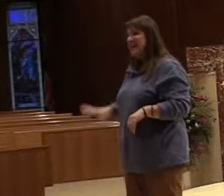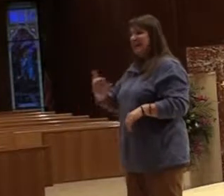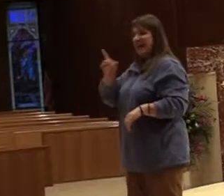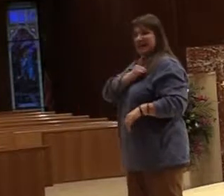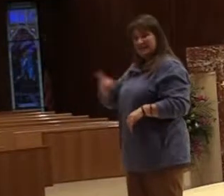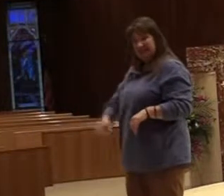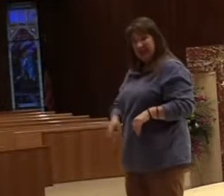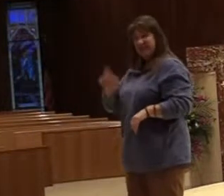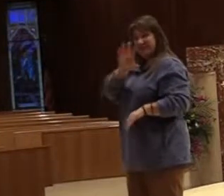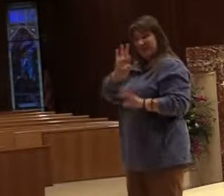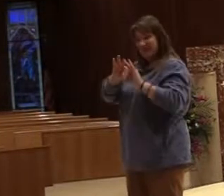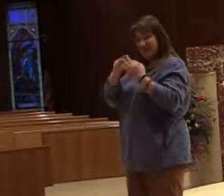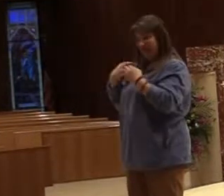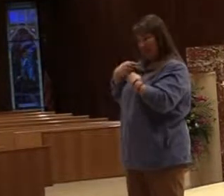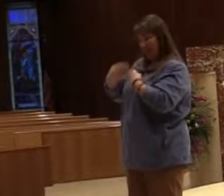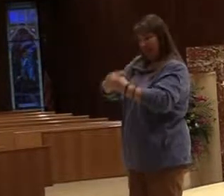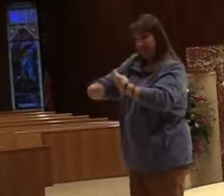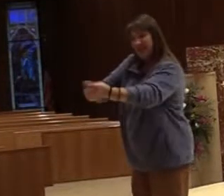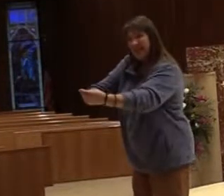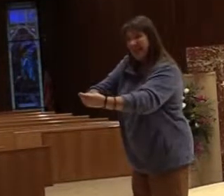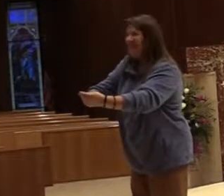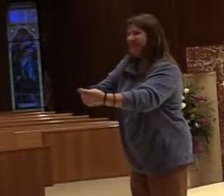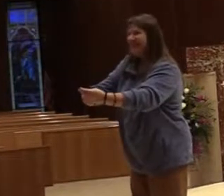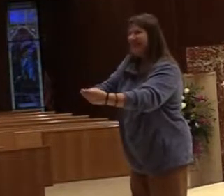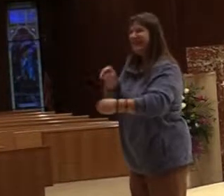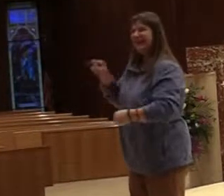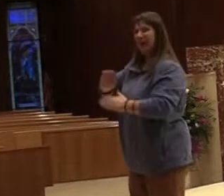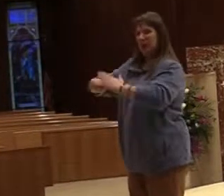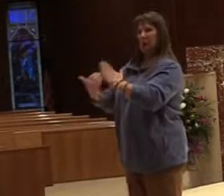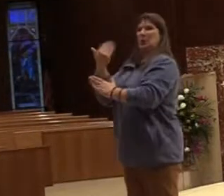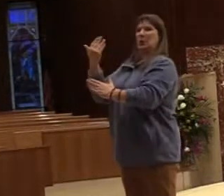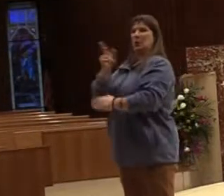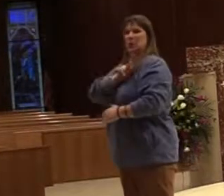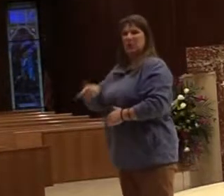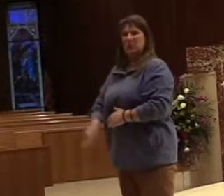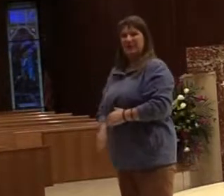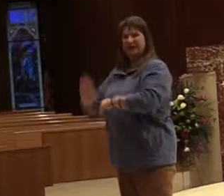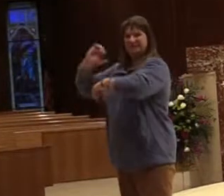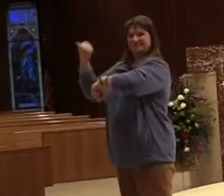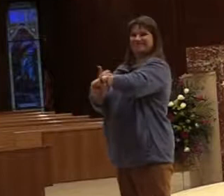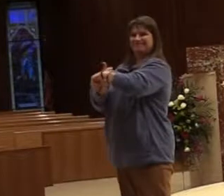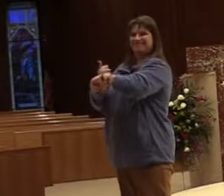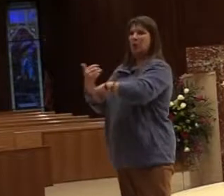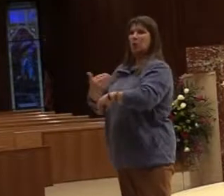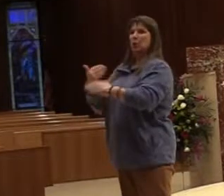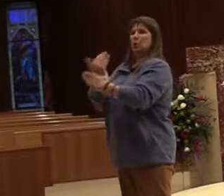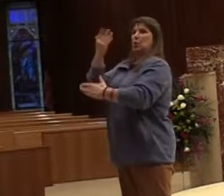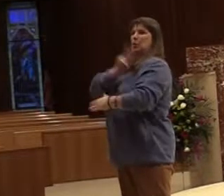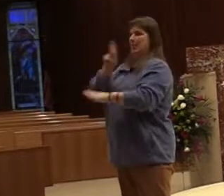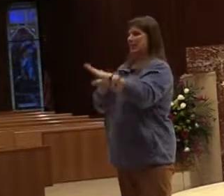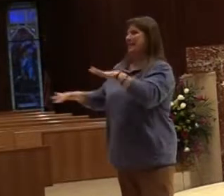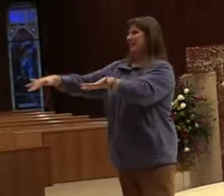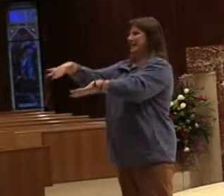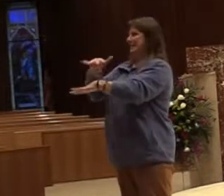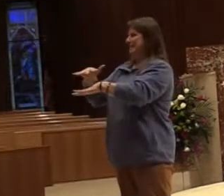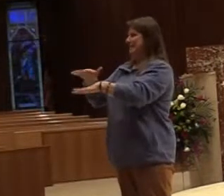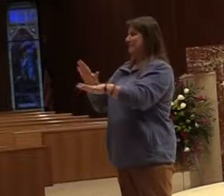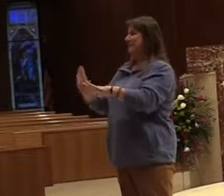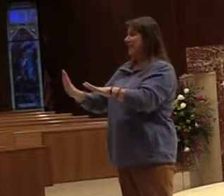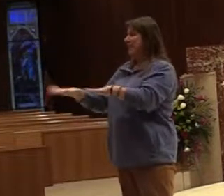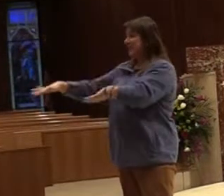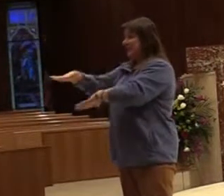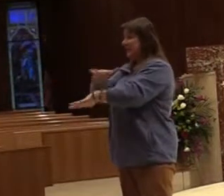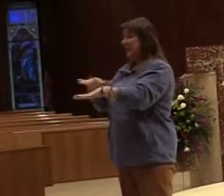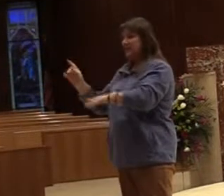That Jesus has that Davidic king line in him, but he's establishing a new kingdom, and this kingdom is the kingdom of heaven.